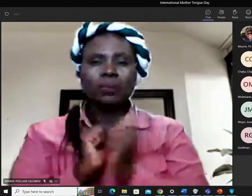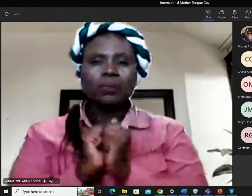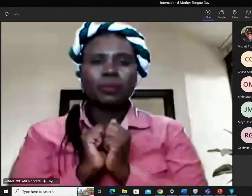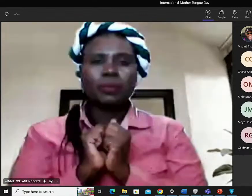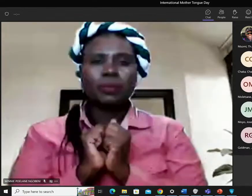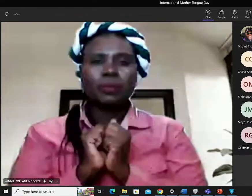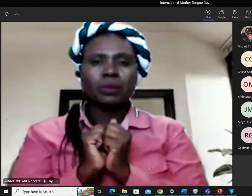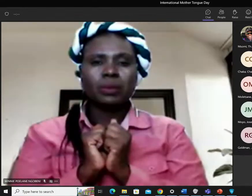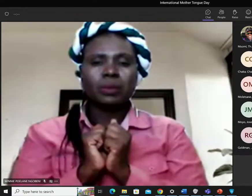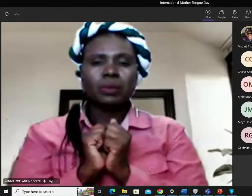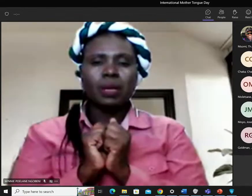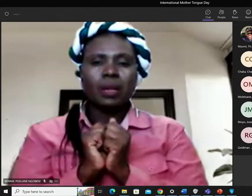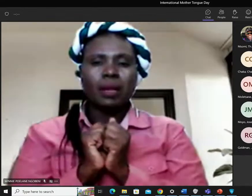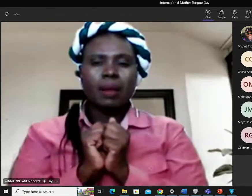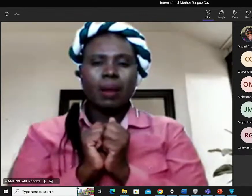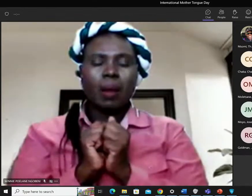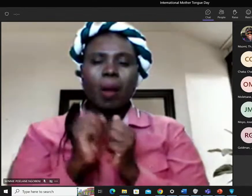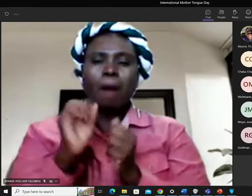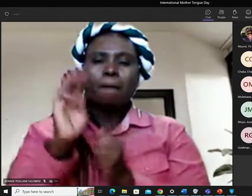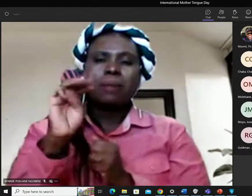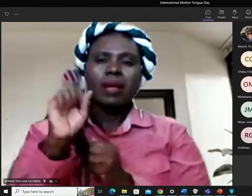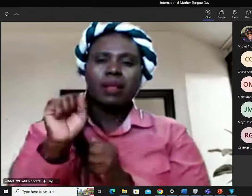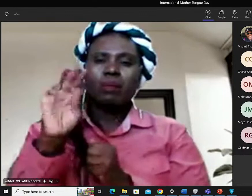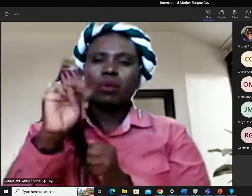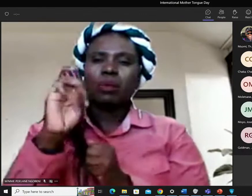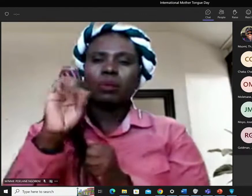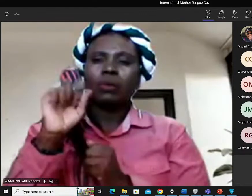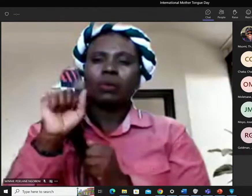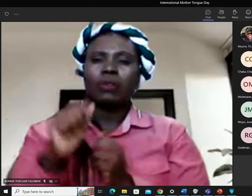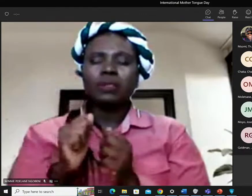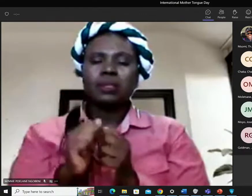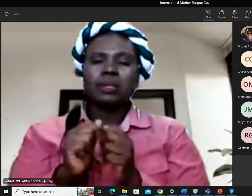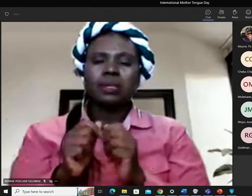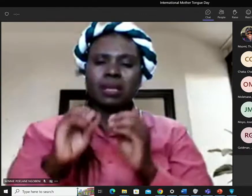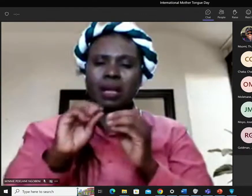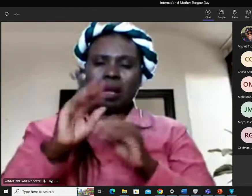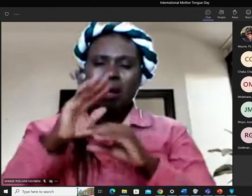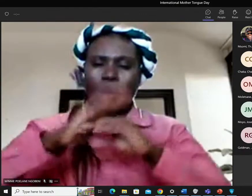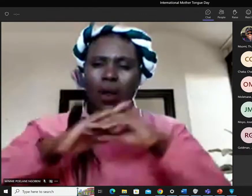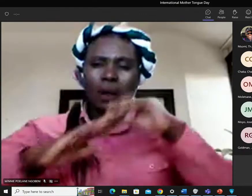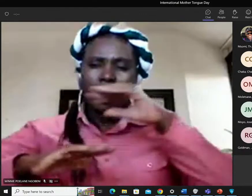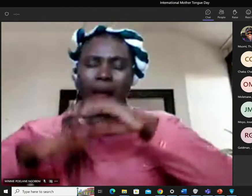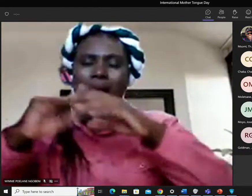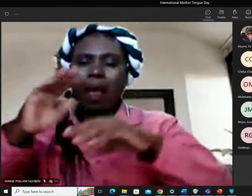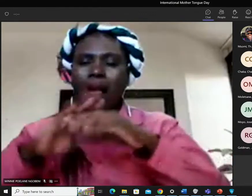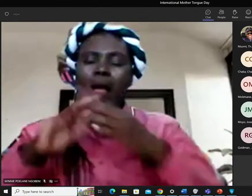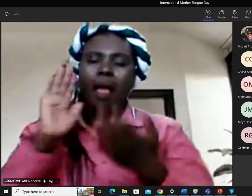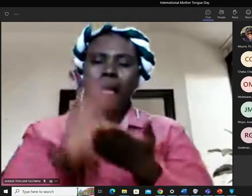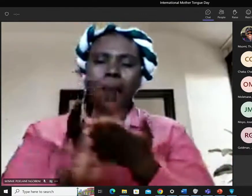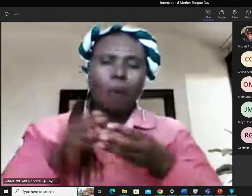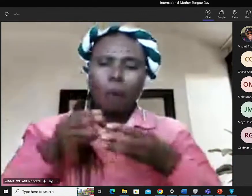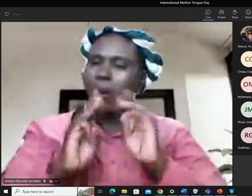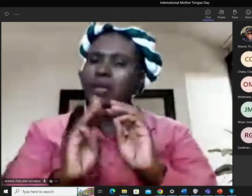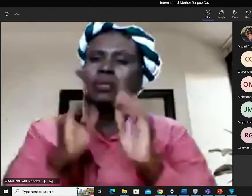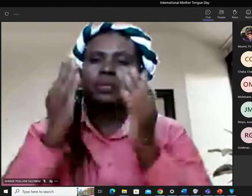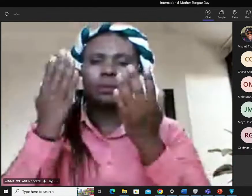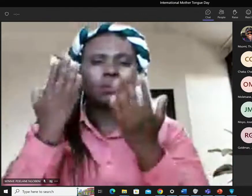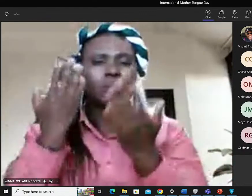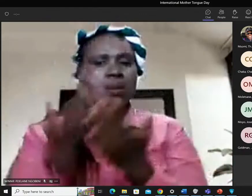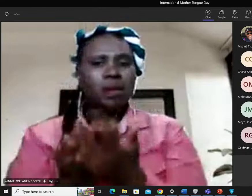mutation, metamorphosis, reconstruction, and so on. There are so many ways that you actually can